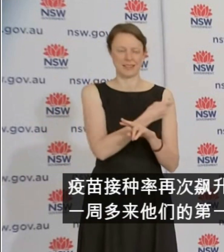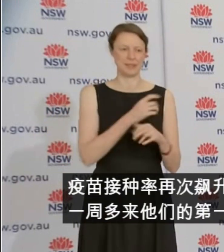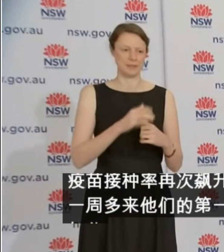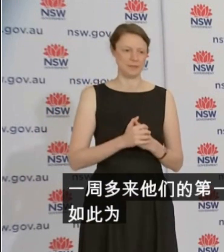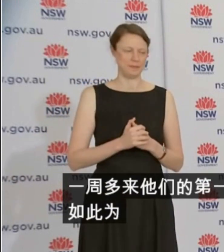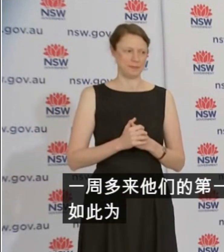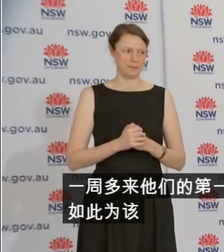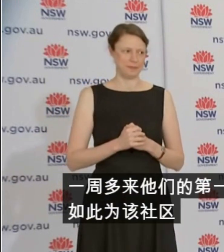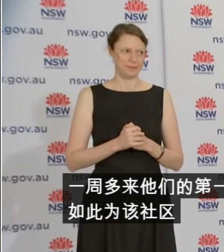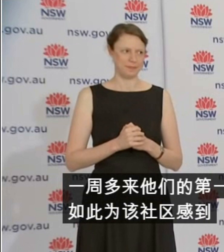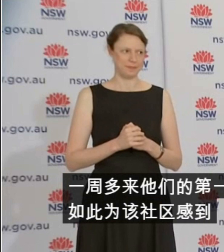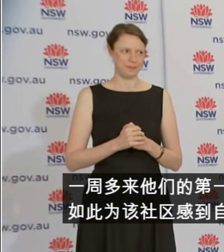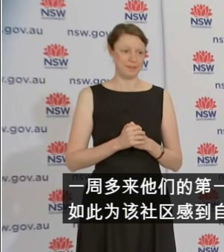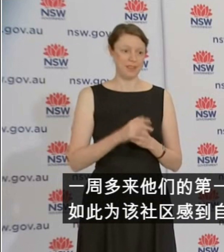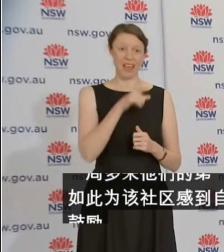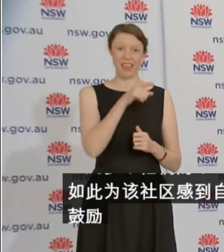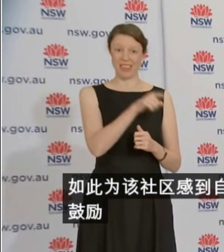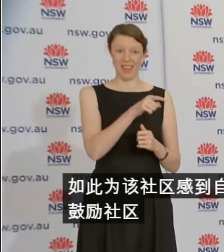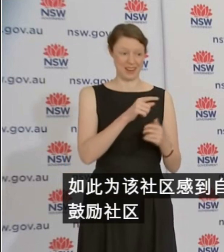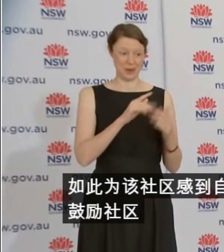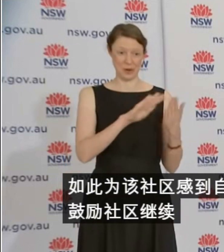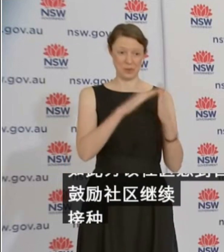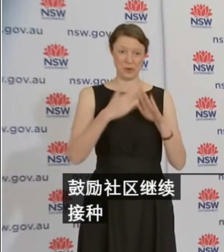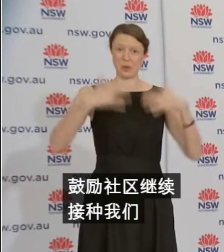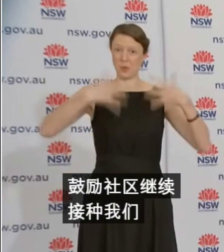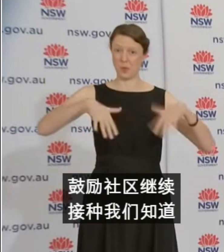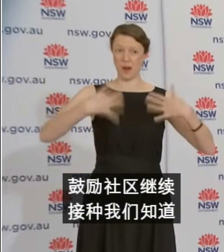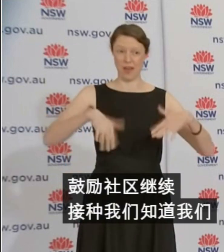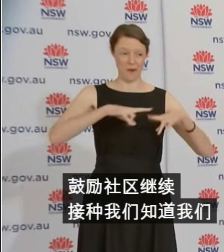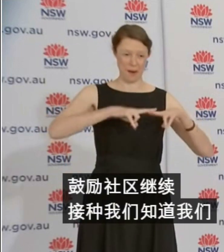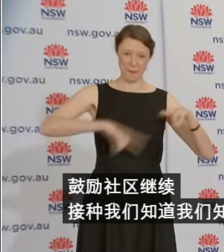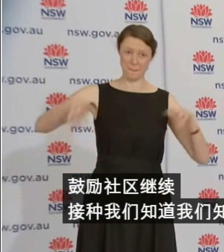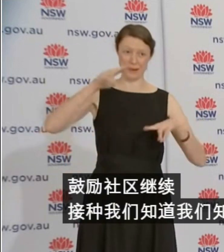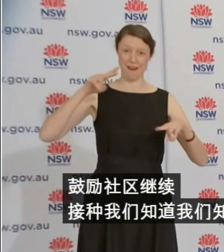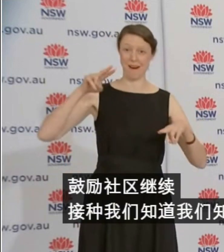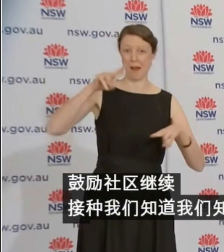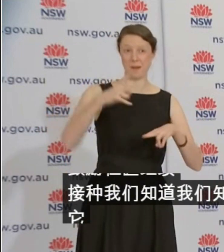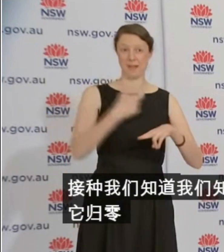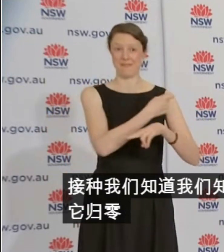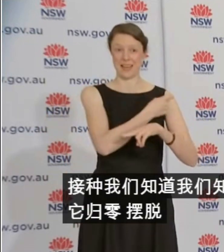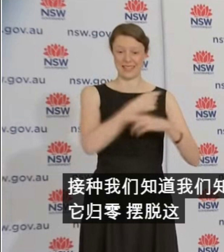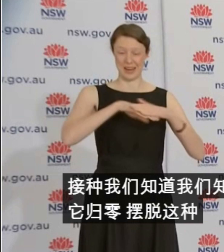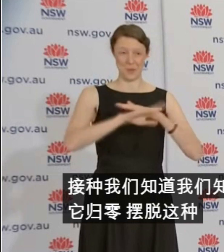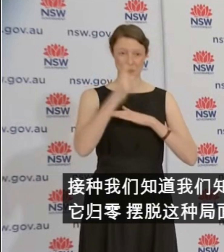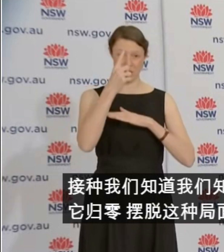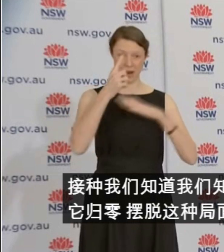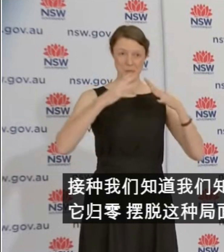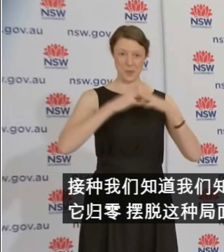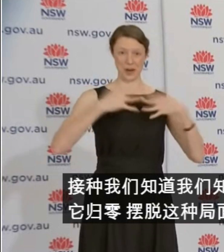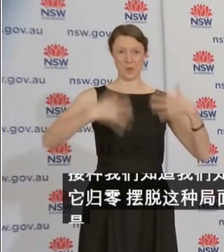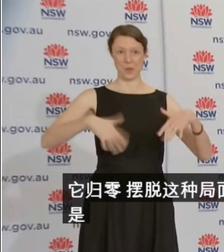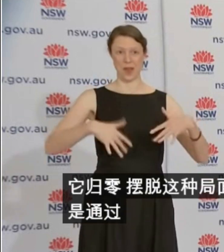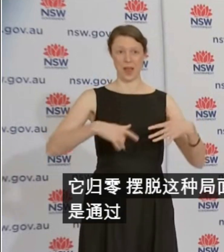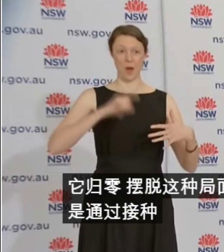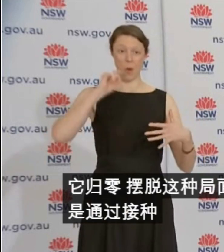in over a week. So proud of that community and encouraging that community to continue to get vaccinated. We know we won't get back to zero. The plan to get out of